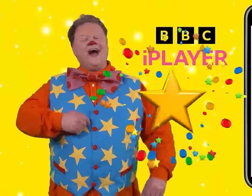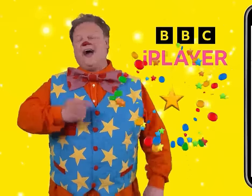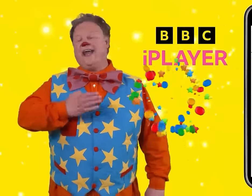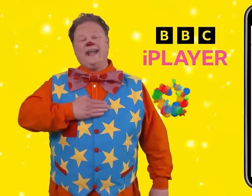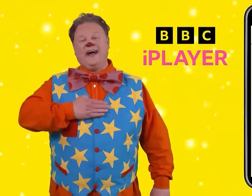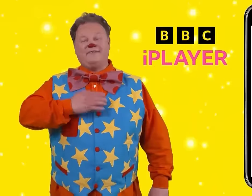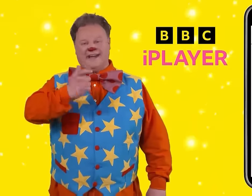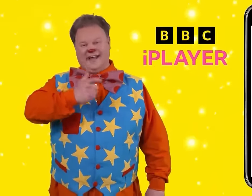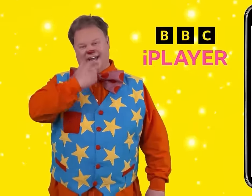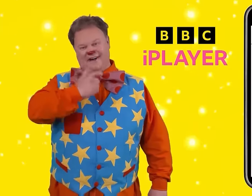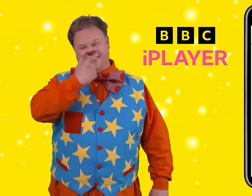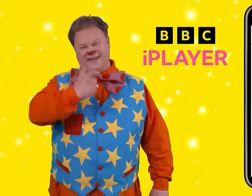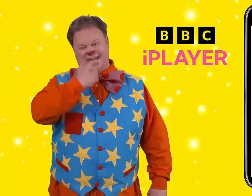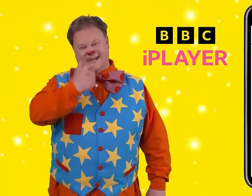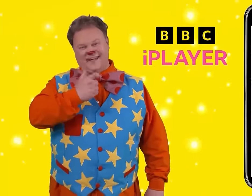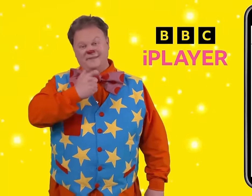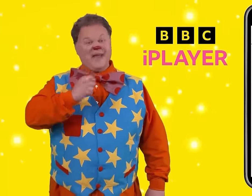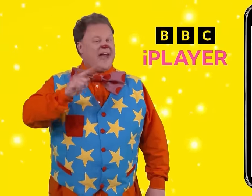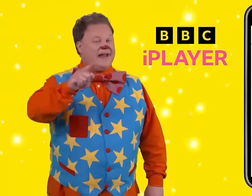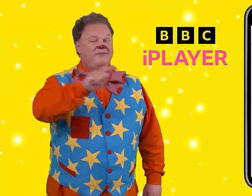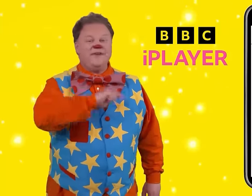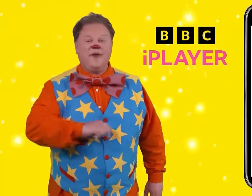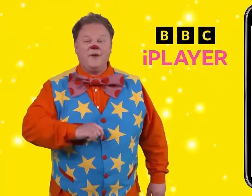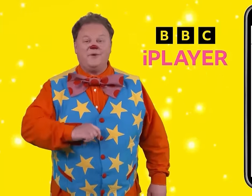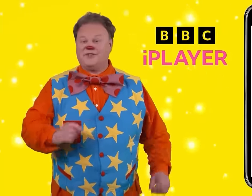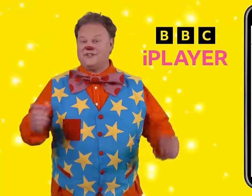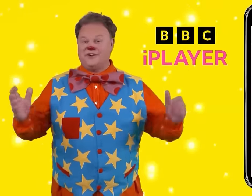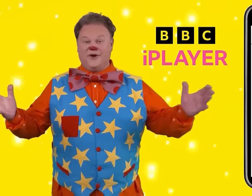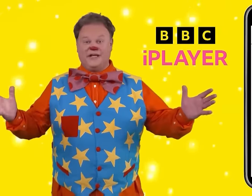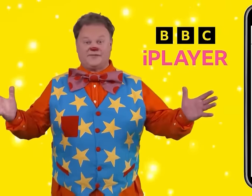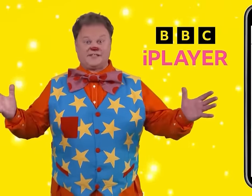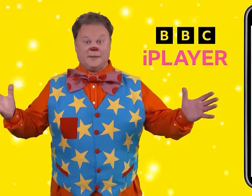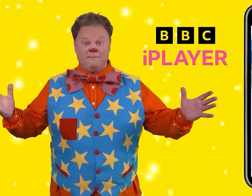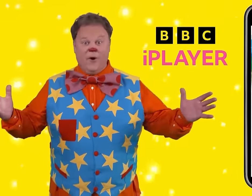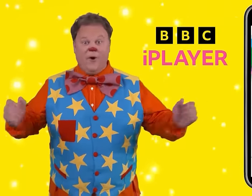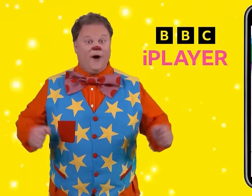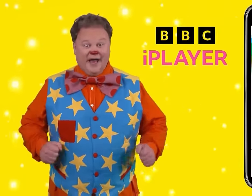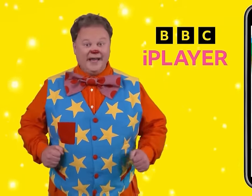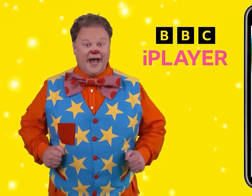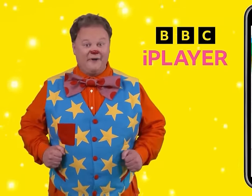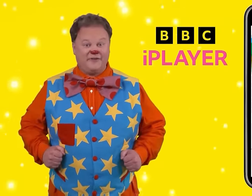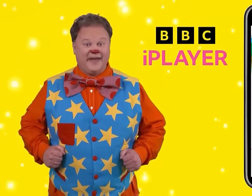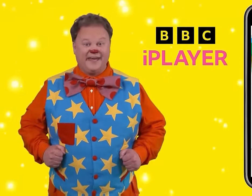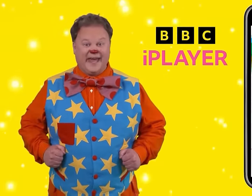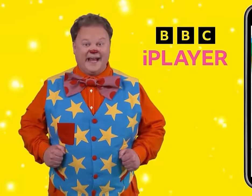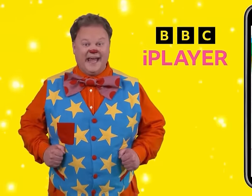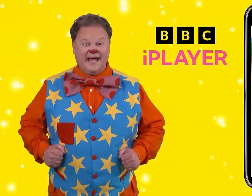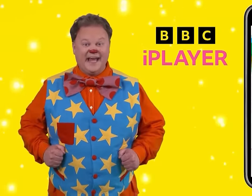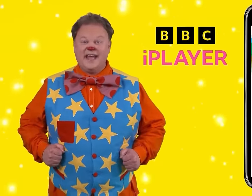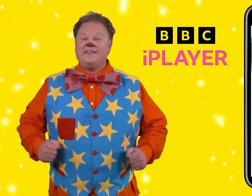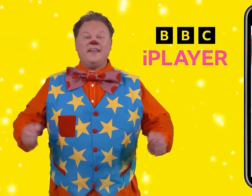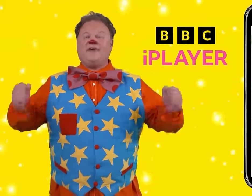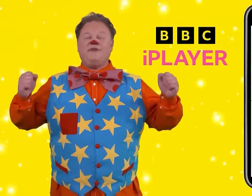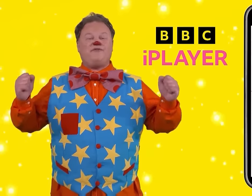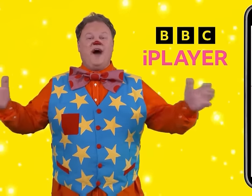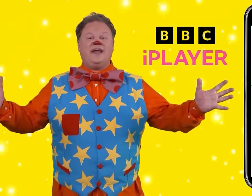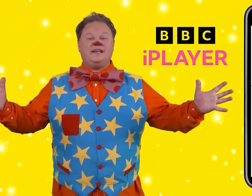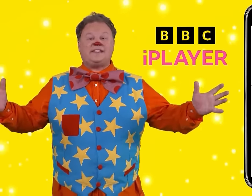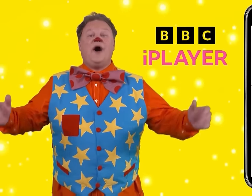I love to laugh and giggle. And if you want to join us for some more laughing and giggling, then you can find us